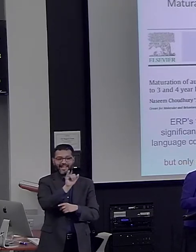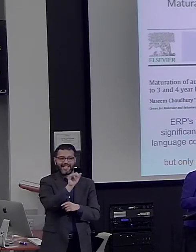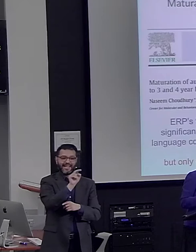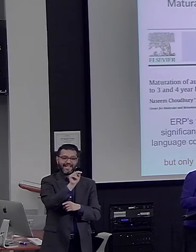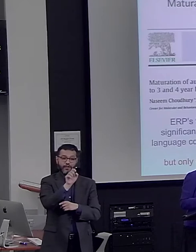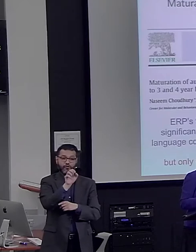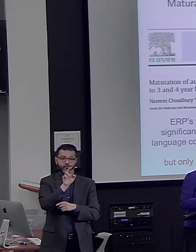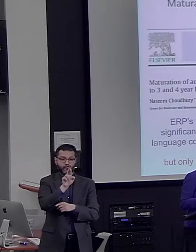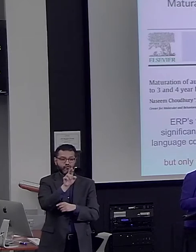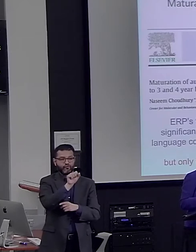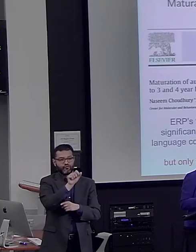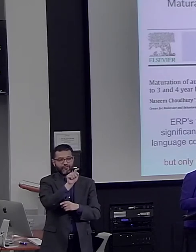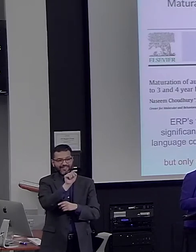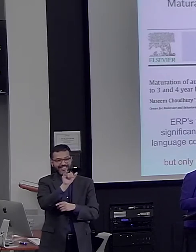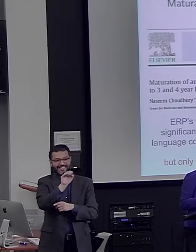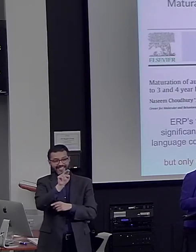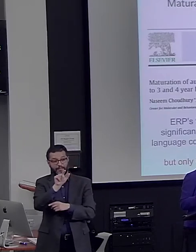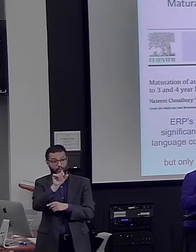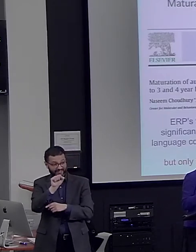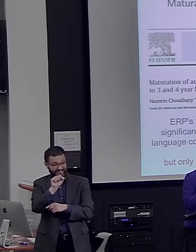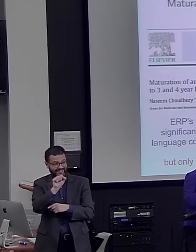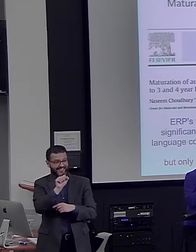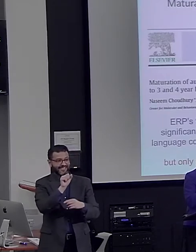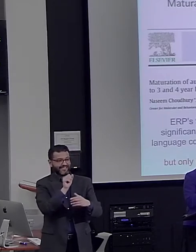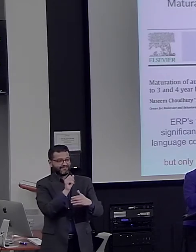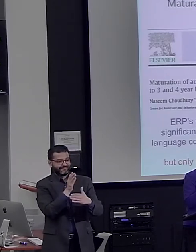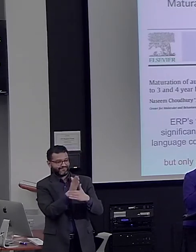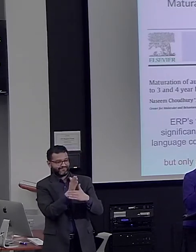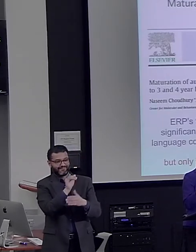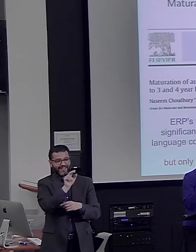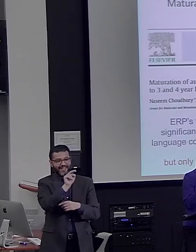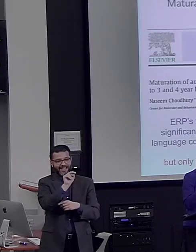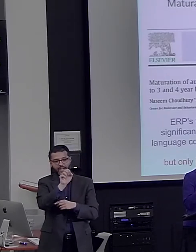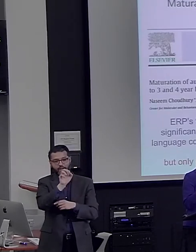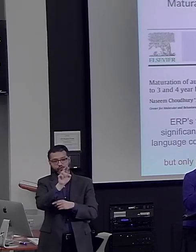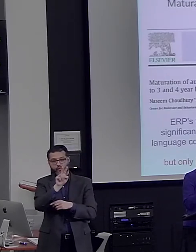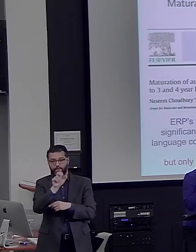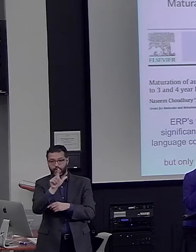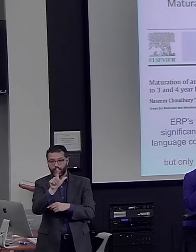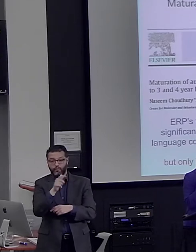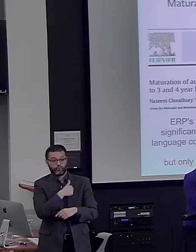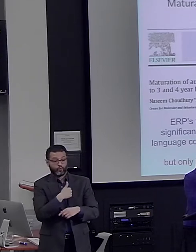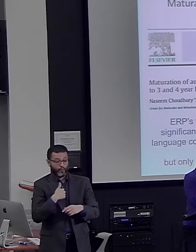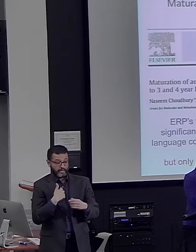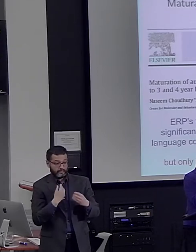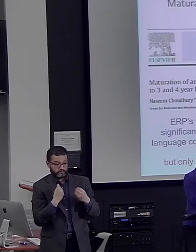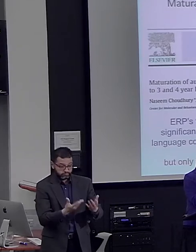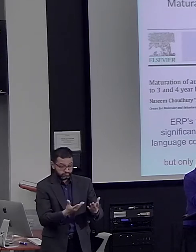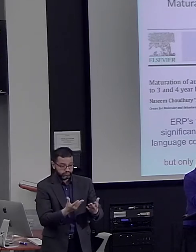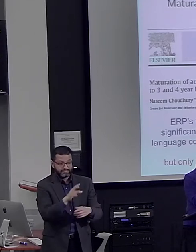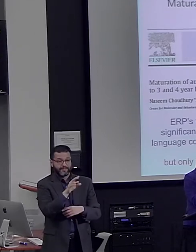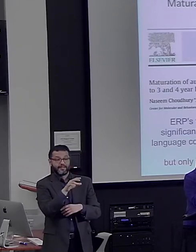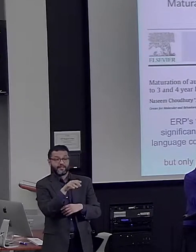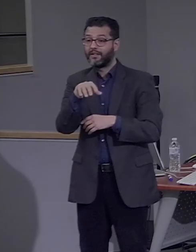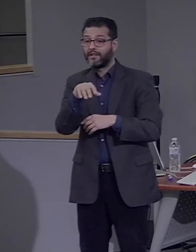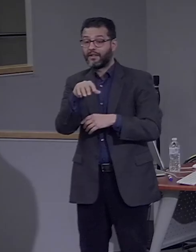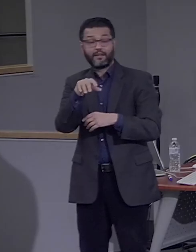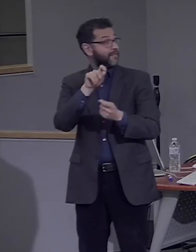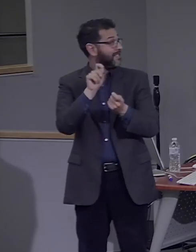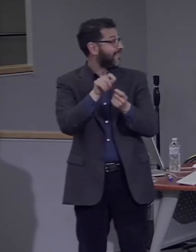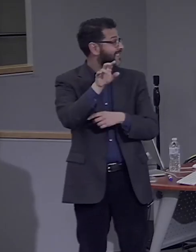condition so we gave them 300 milliseconds which is a longer pause in between but with only 70 milliseconds